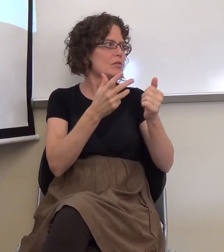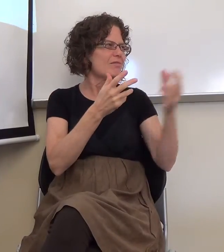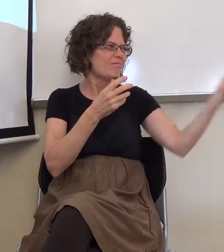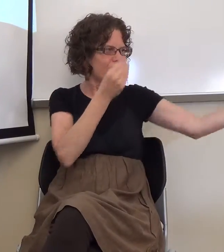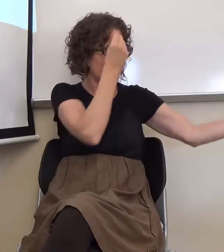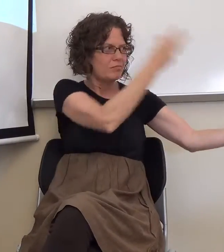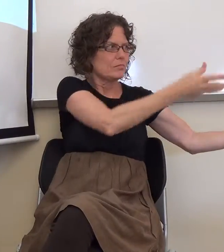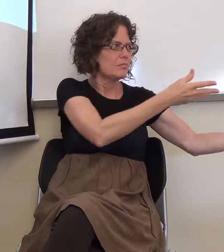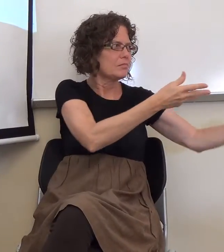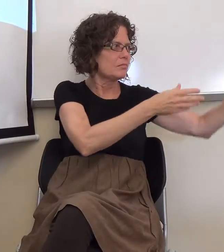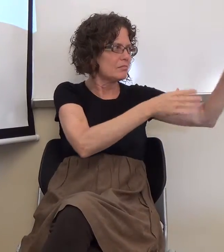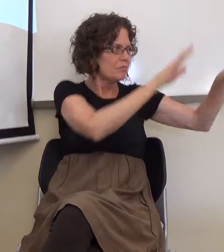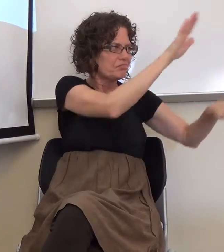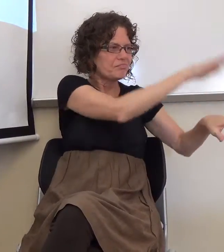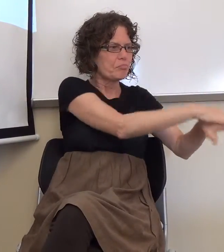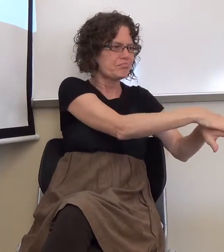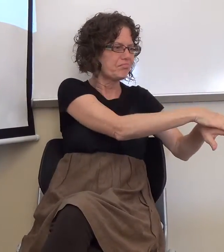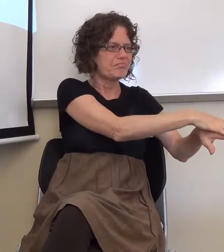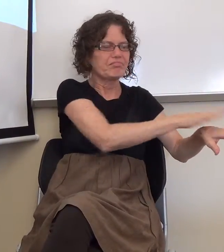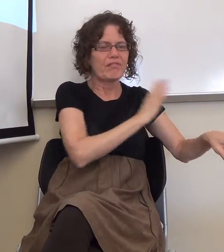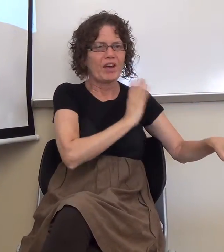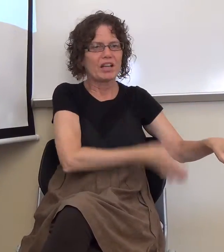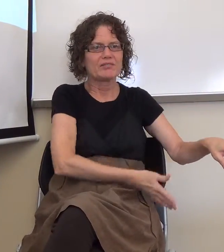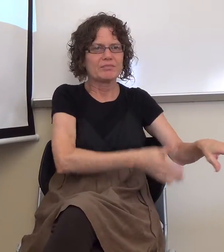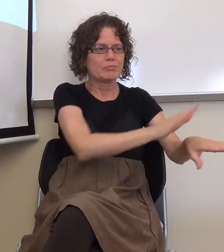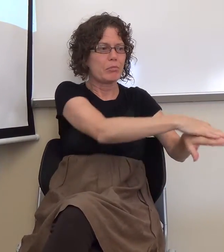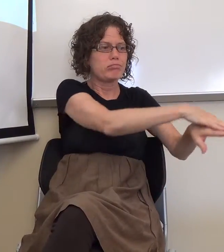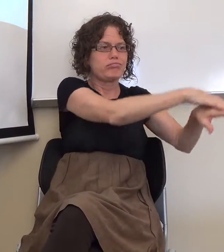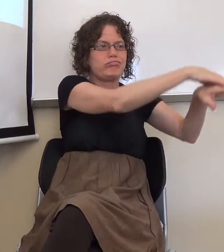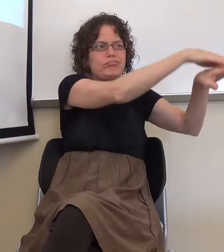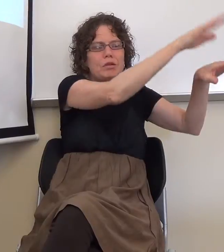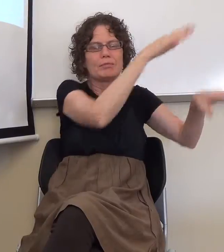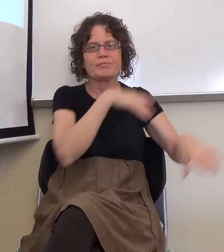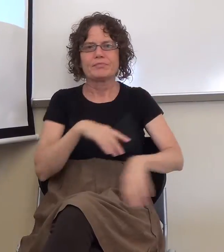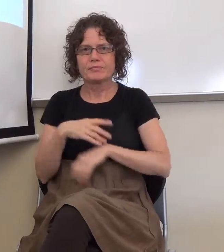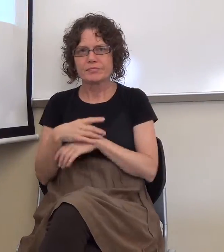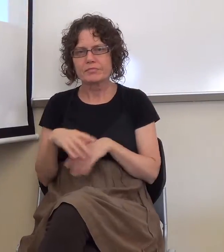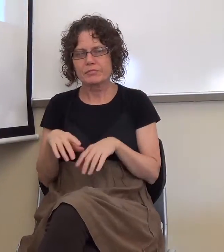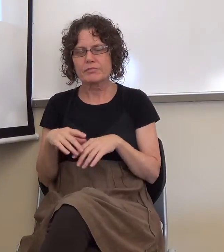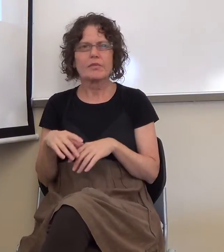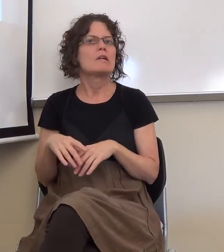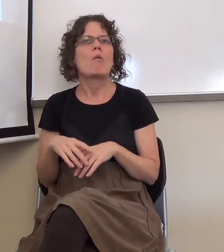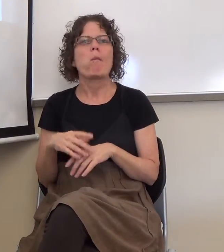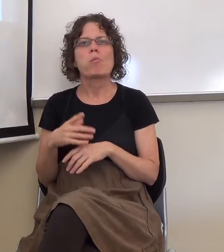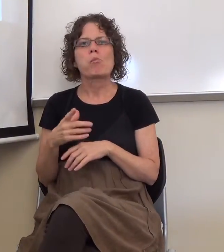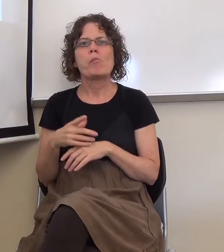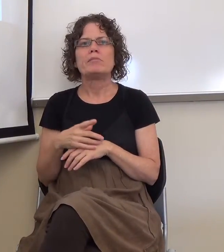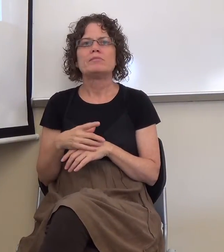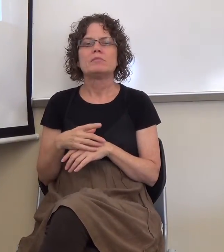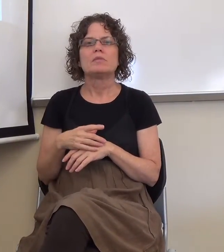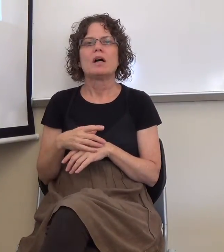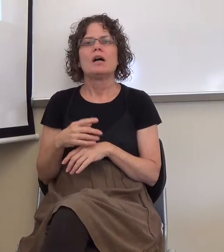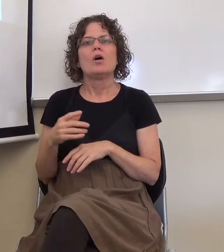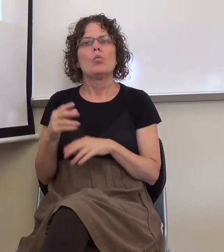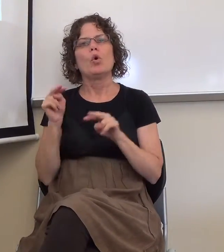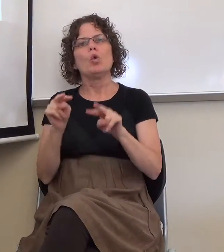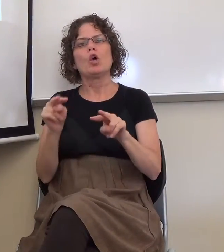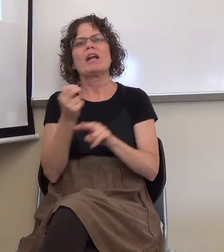do will go right there. Okay, so let's look at we'll try to look at a few from each of the exercises. So we're not going to get